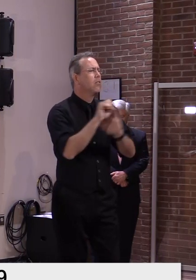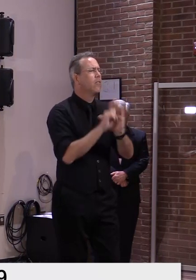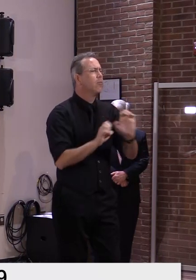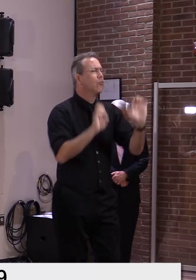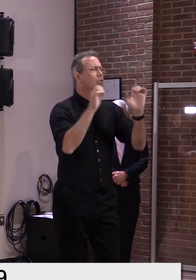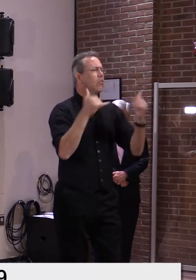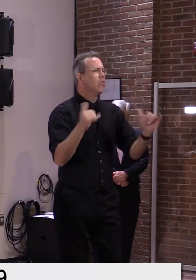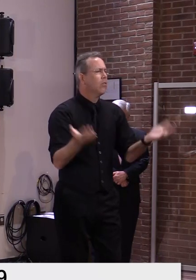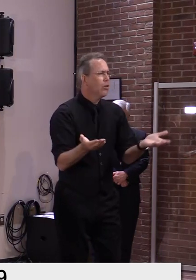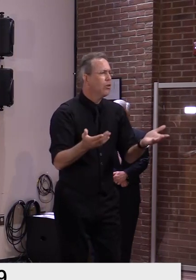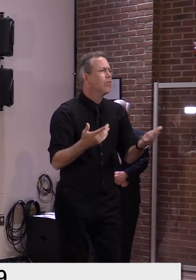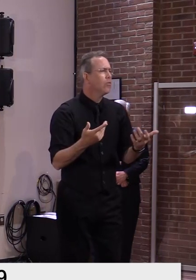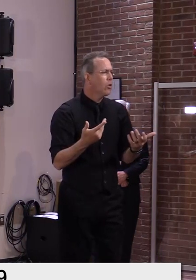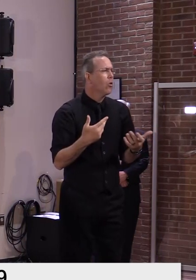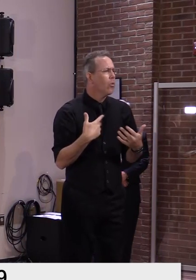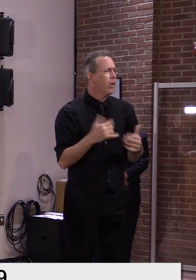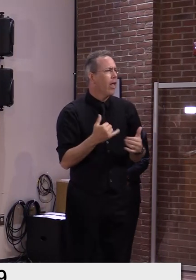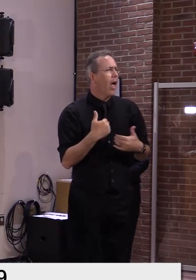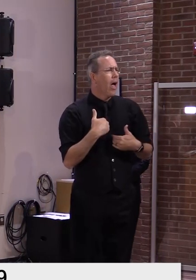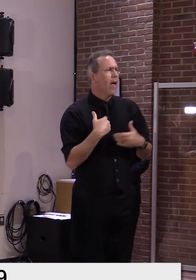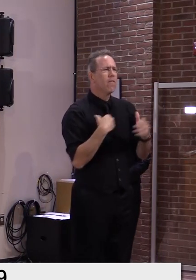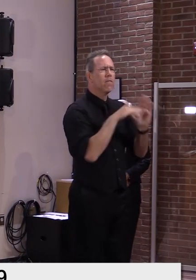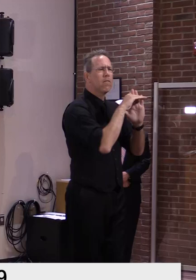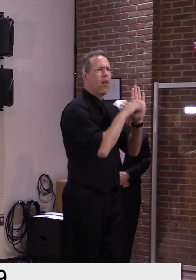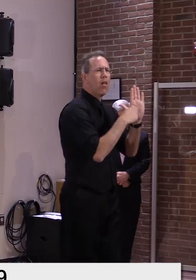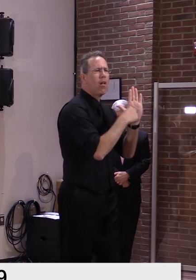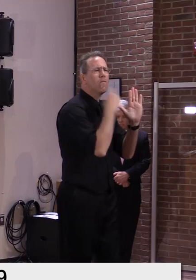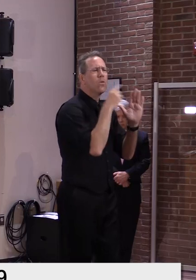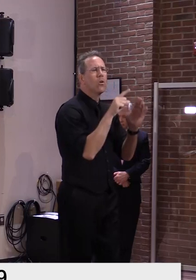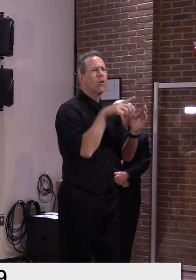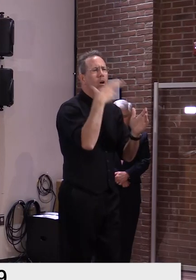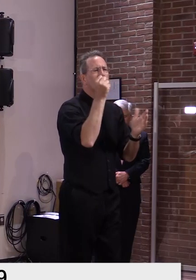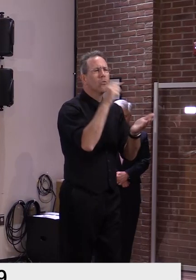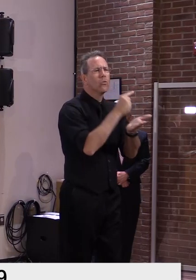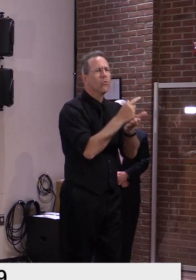weeks. Okay, that's available on the website?